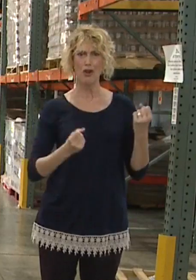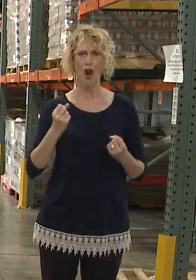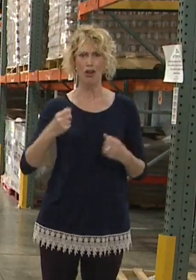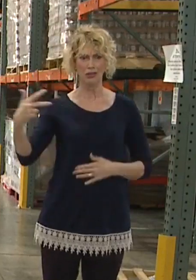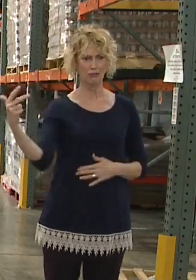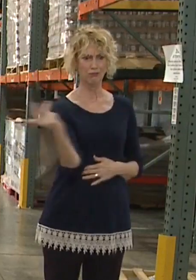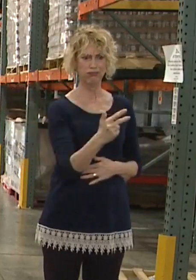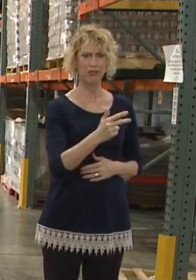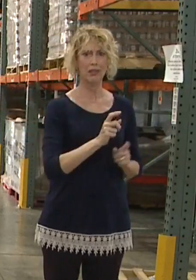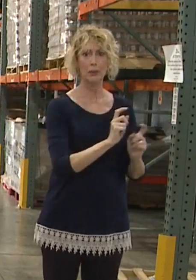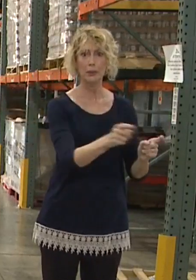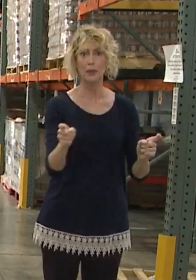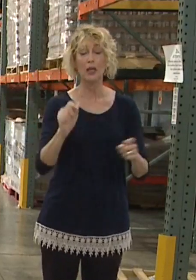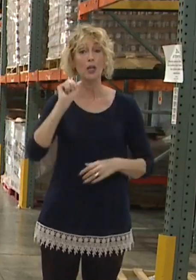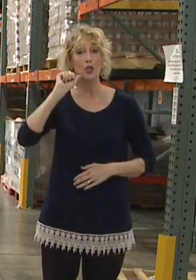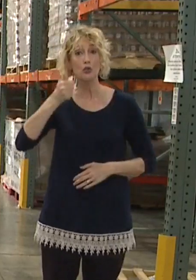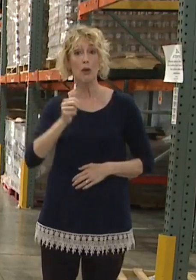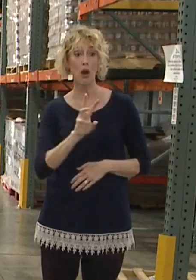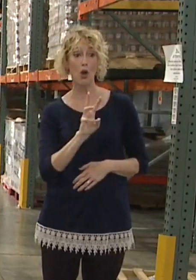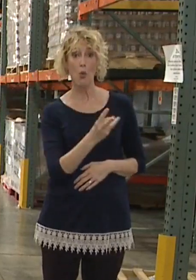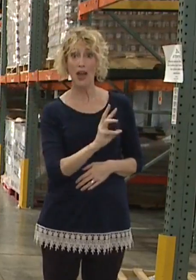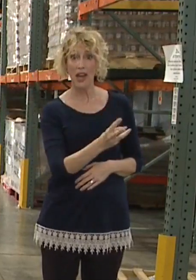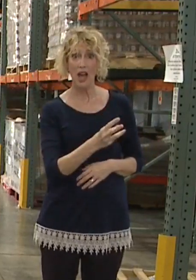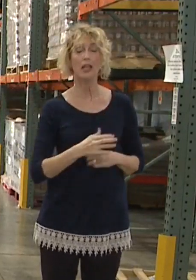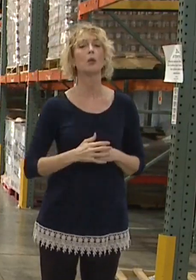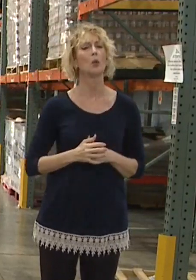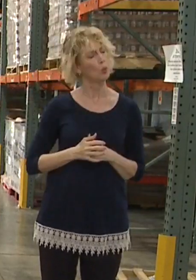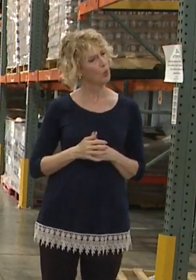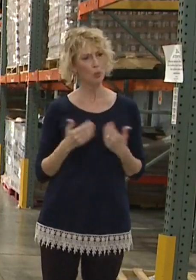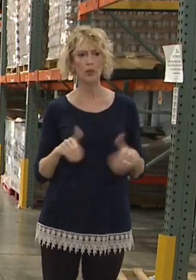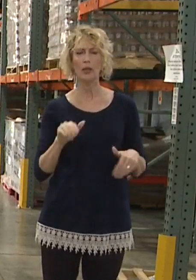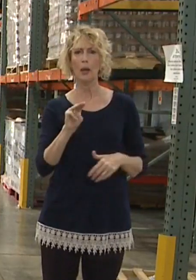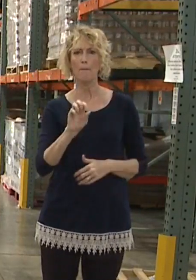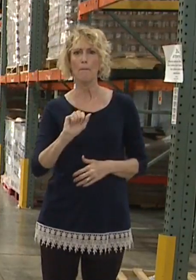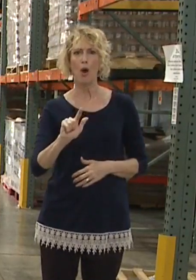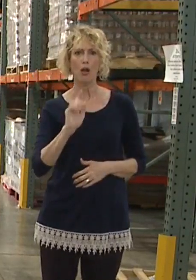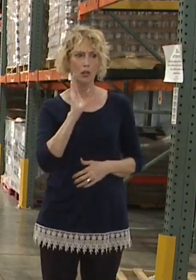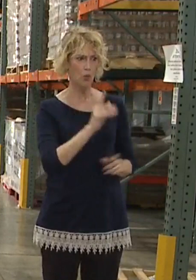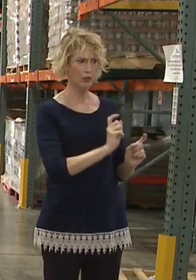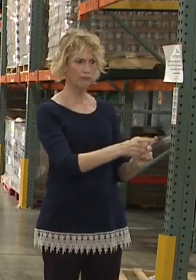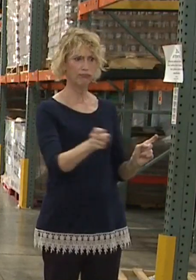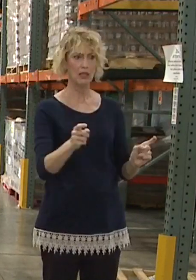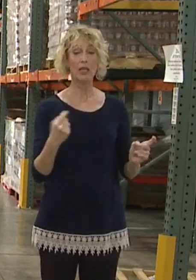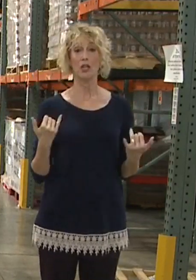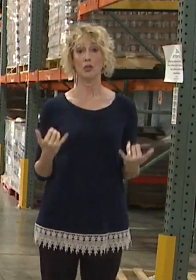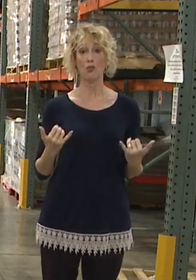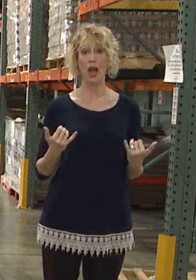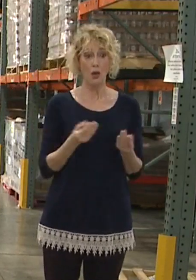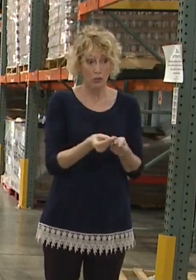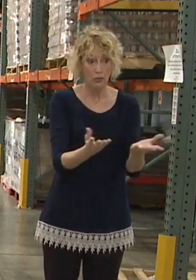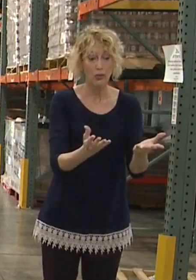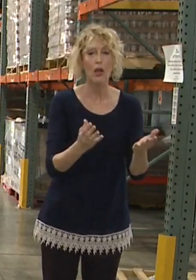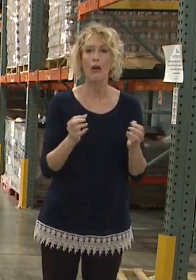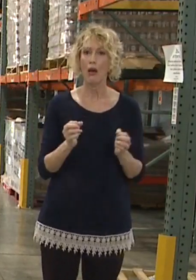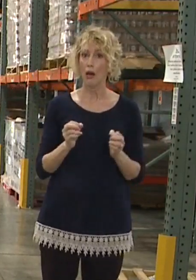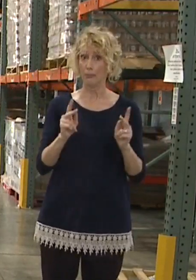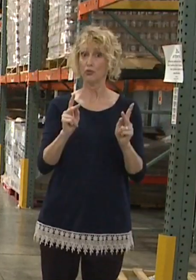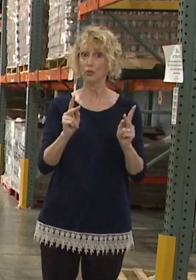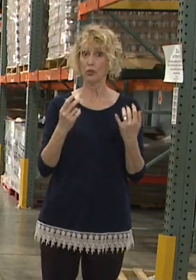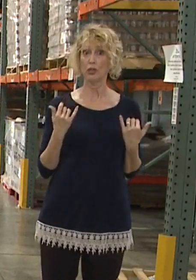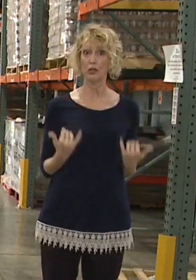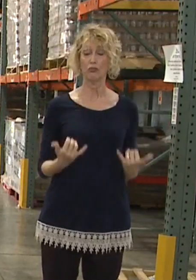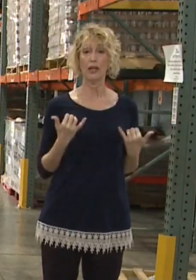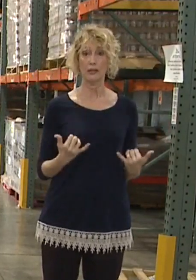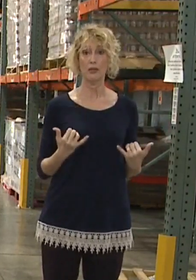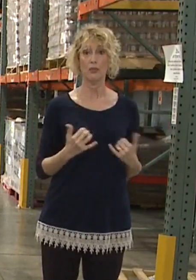Rand. Tomorrow, White and I, Mall, we're going to have a massive distribution as well. So we are serving now, and there will be opportunities that exist right